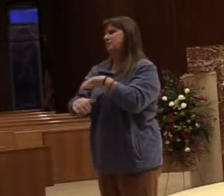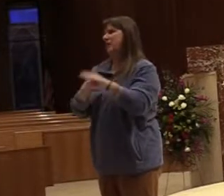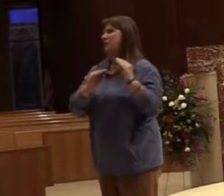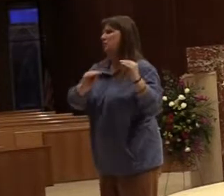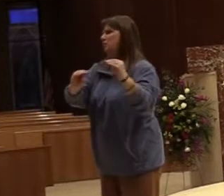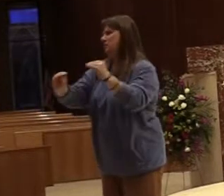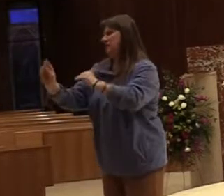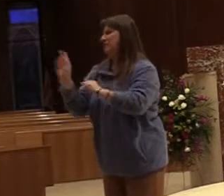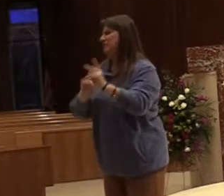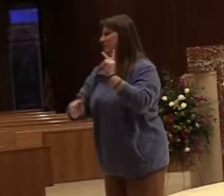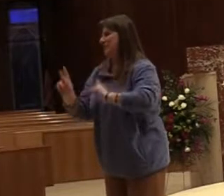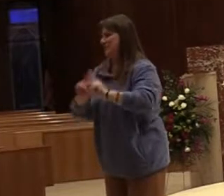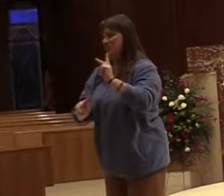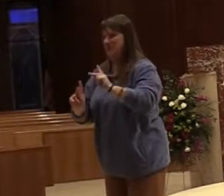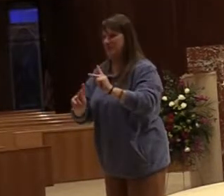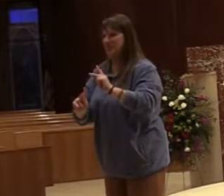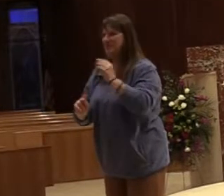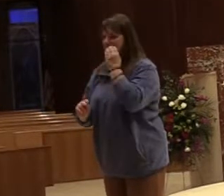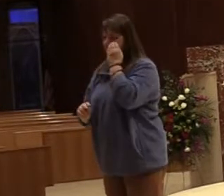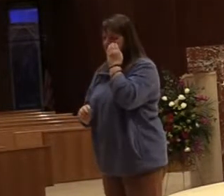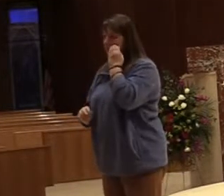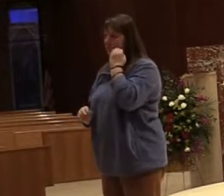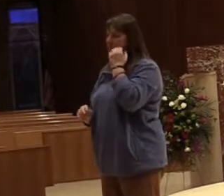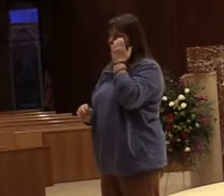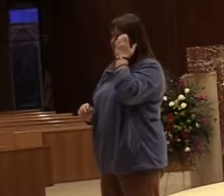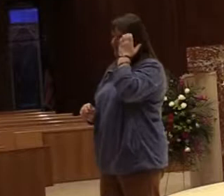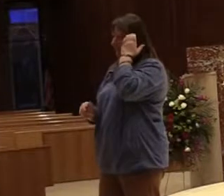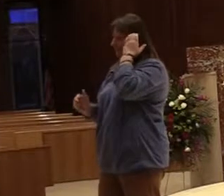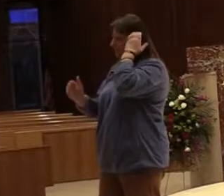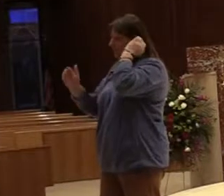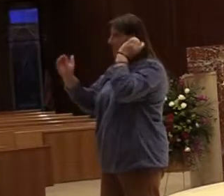Our next parable is the parable of the tenant farmers.